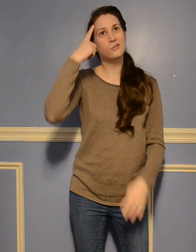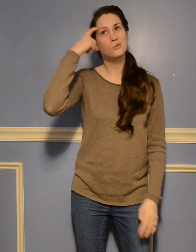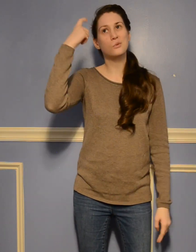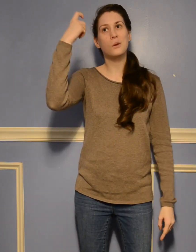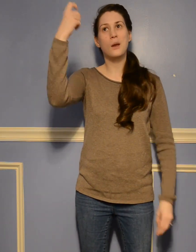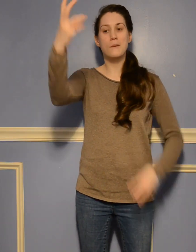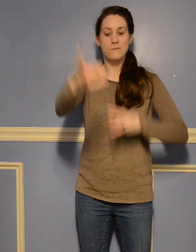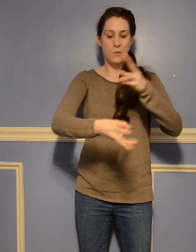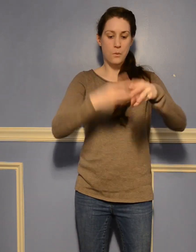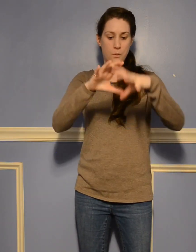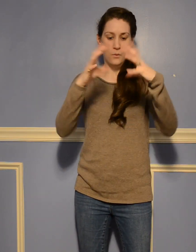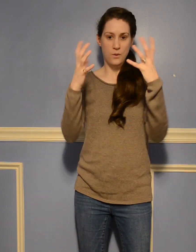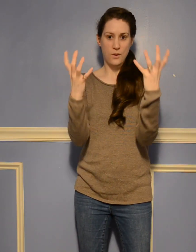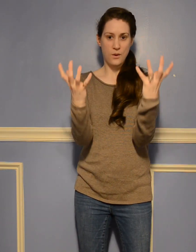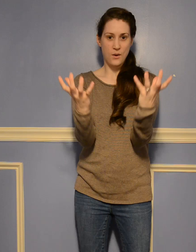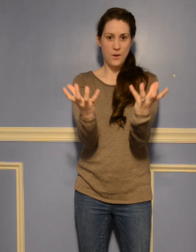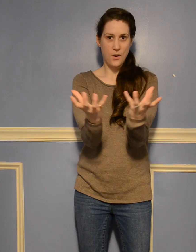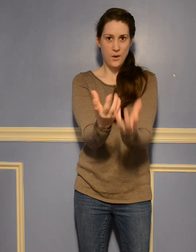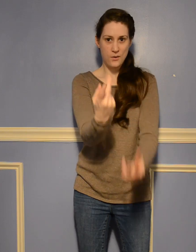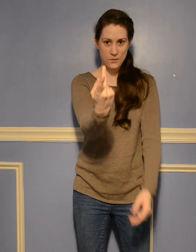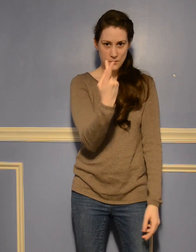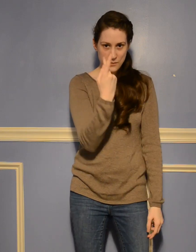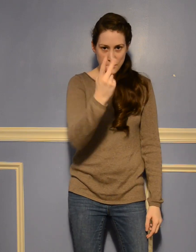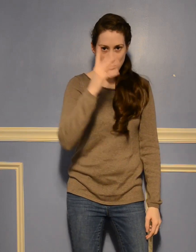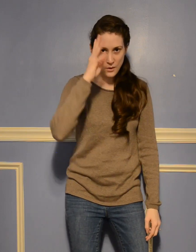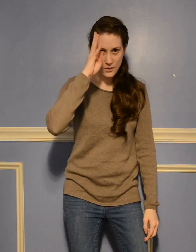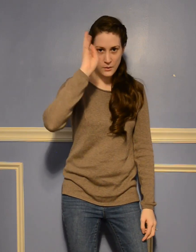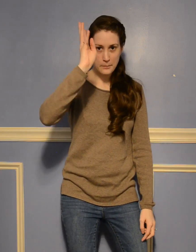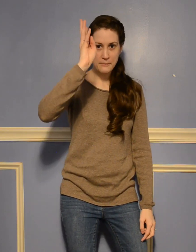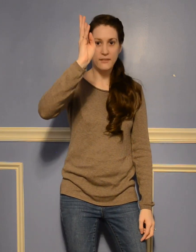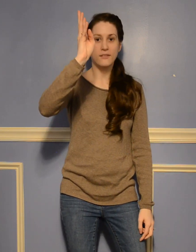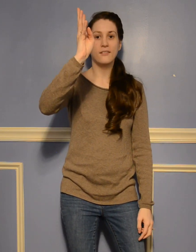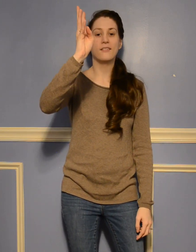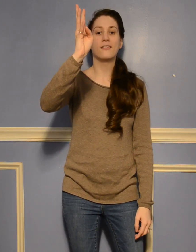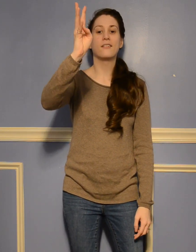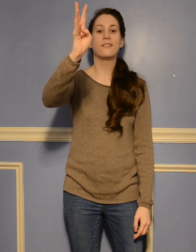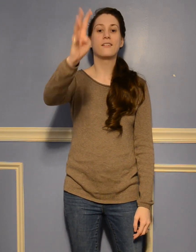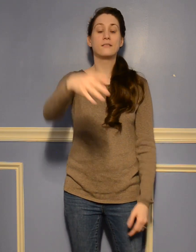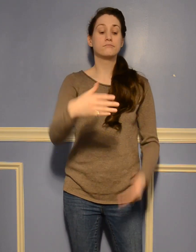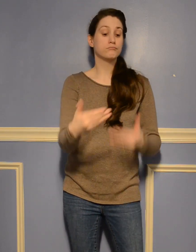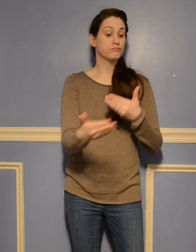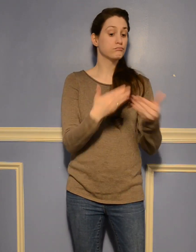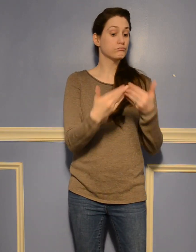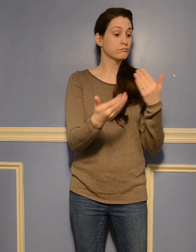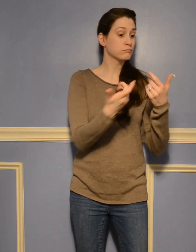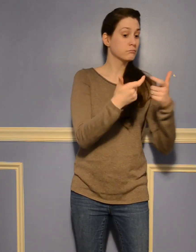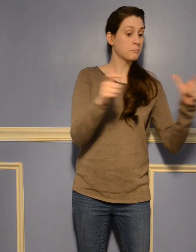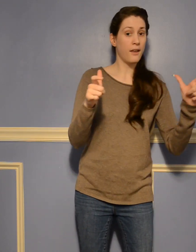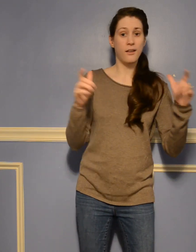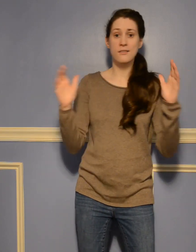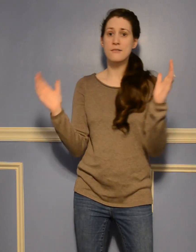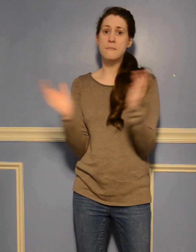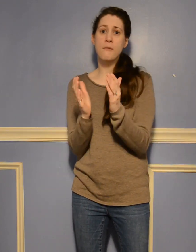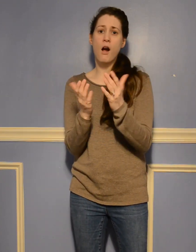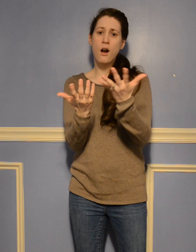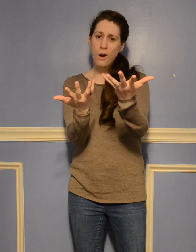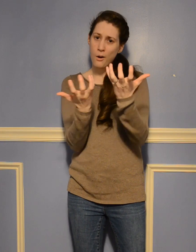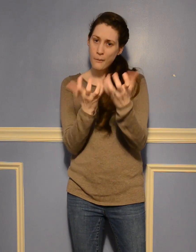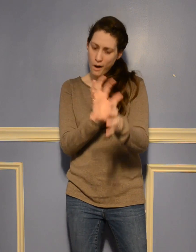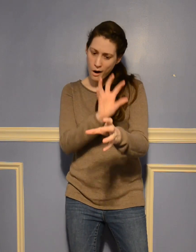For the world we're gonna make. However big, however small, let me be part